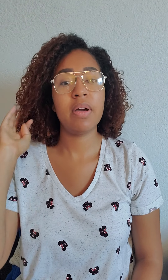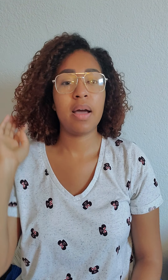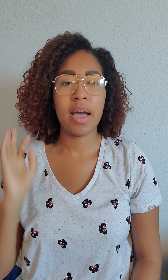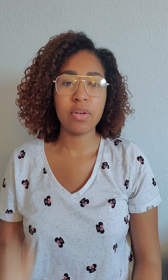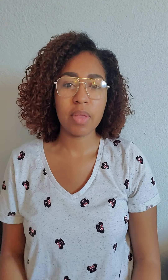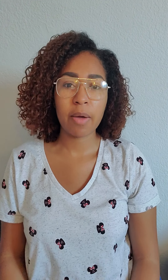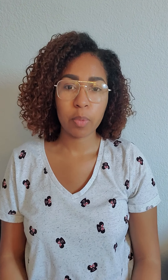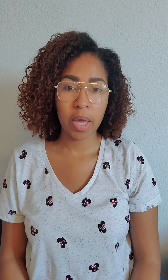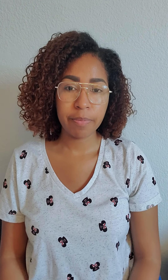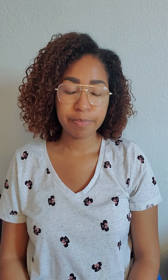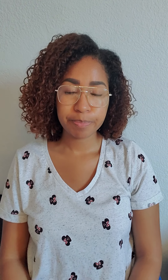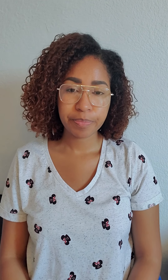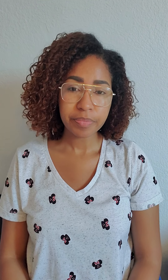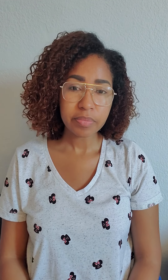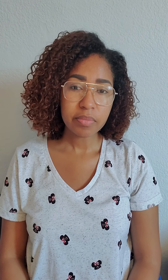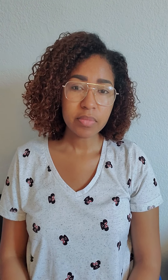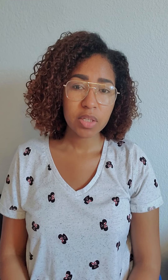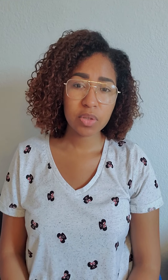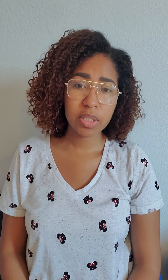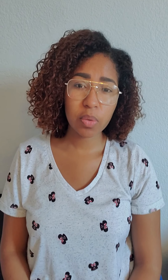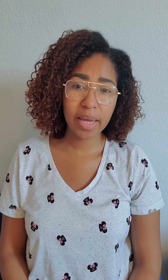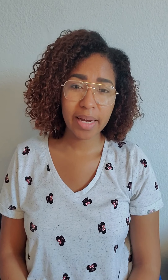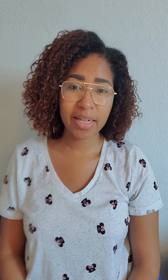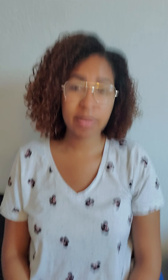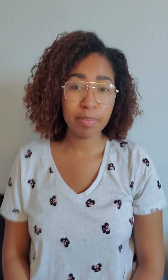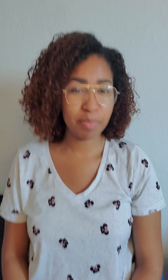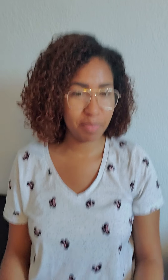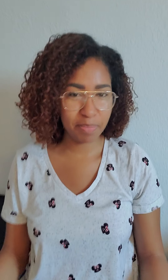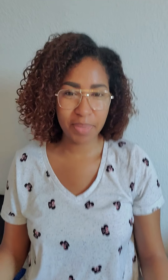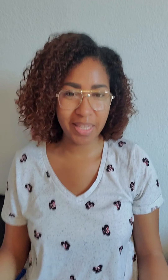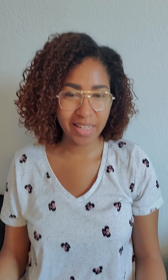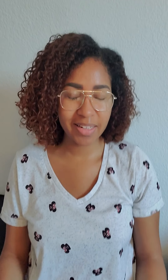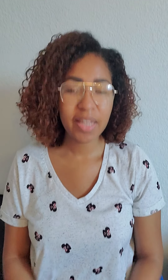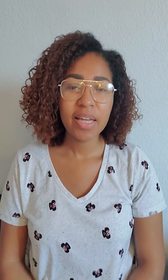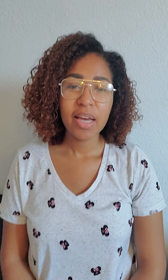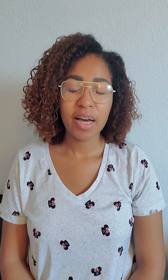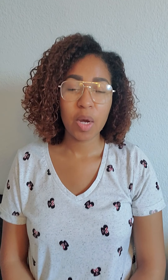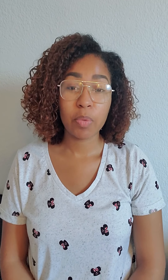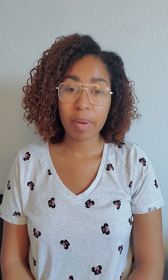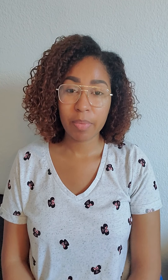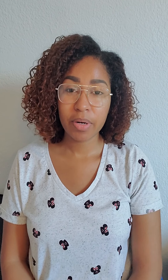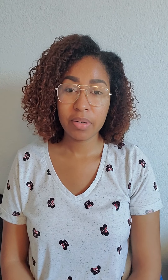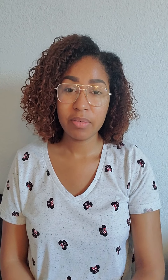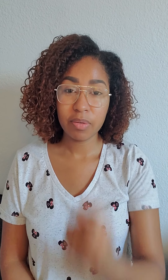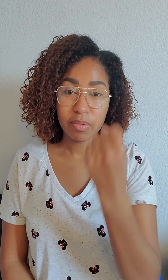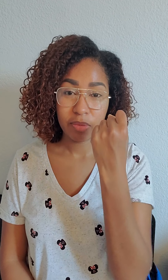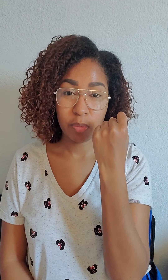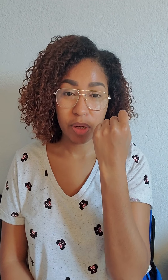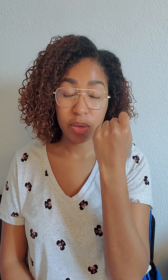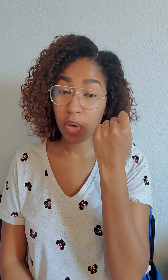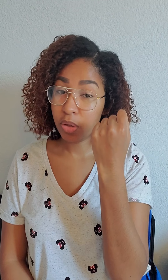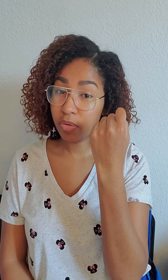I do that, okay? So let's go ahead and begin. Remember, with 1 through